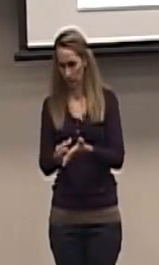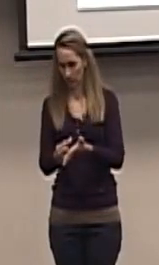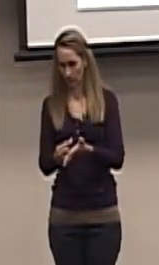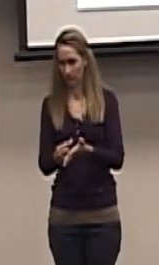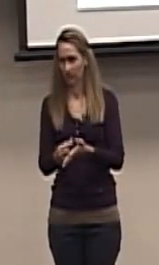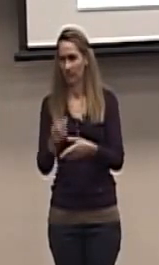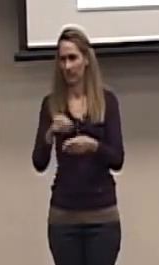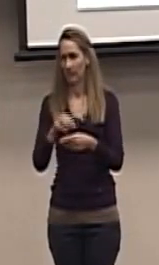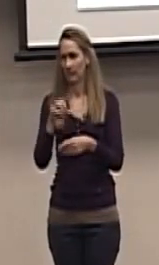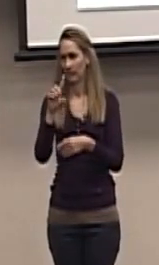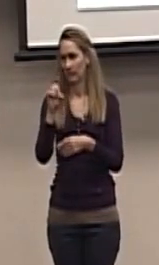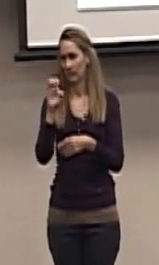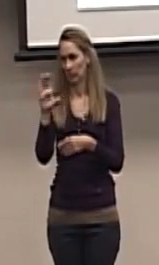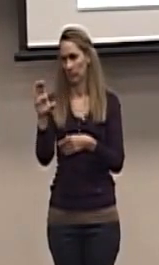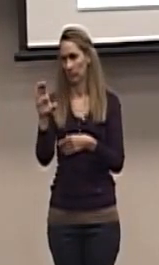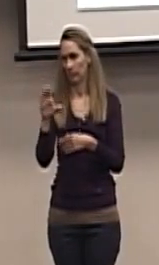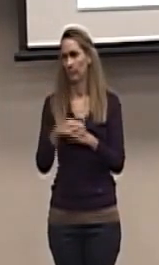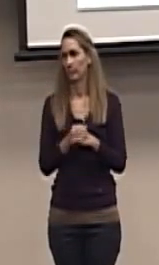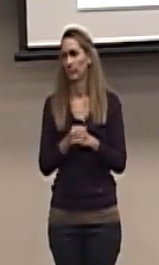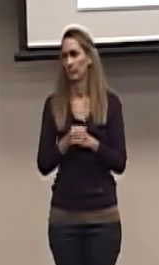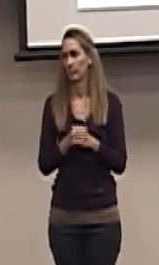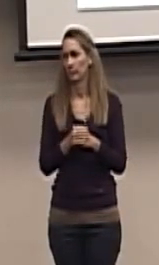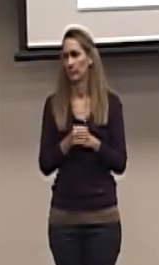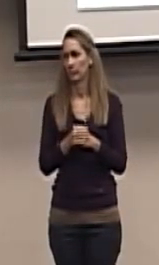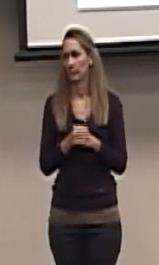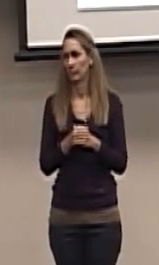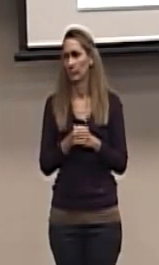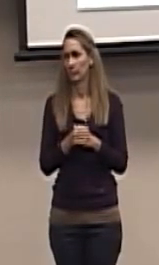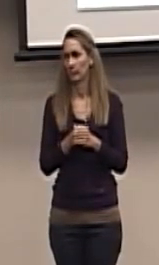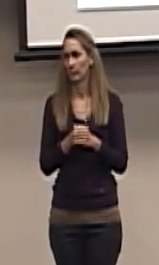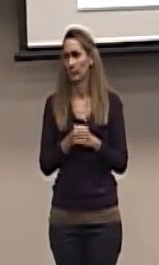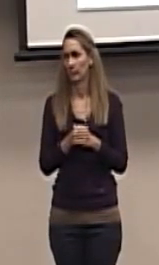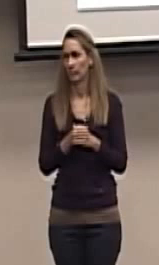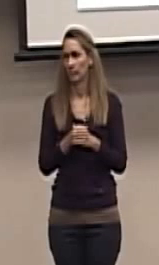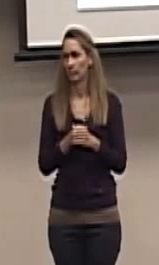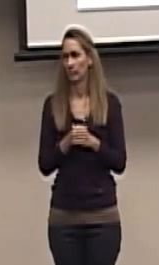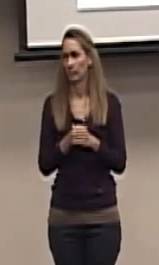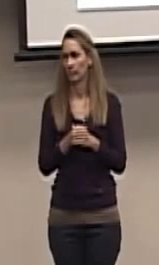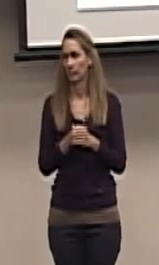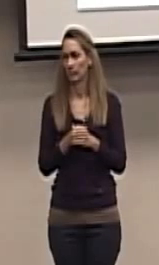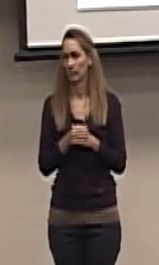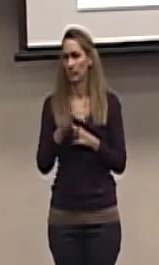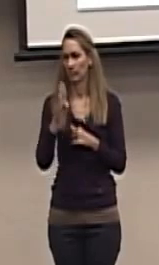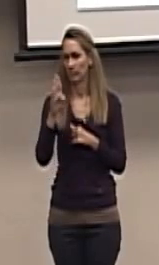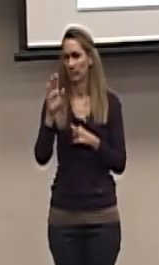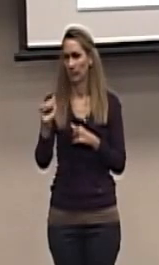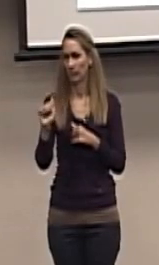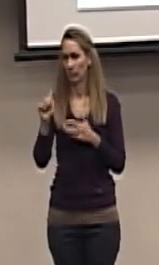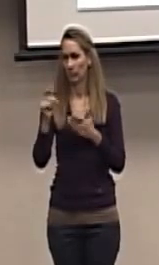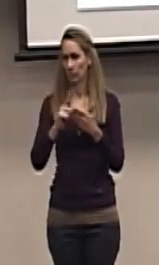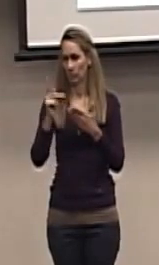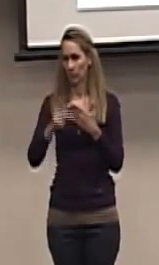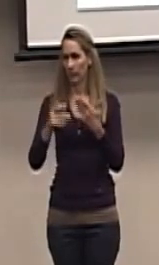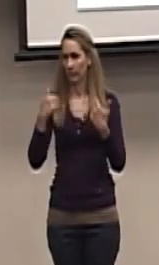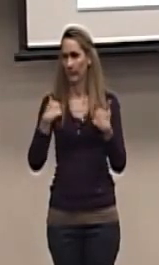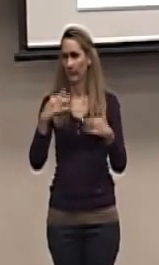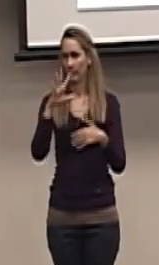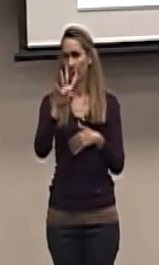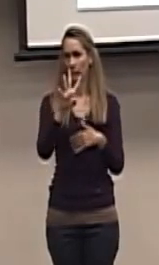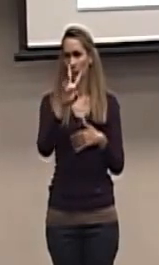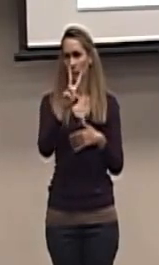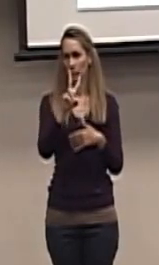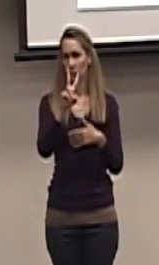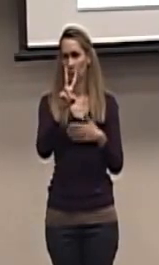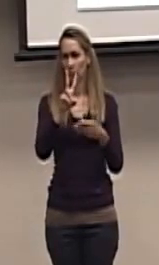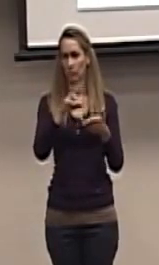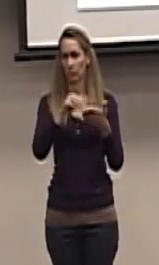The degree programs were started only last year. So the bachelor's program currently has 42 students, and the diploma